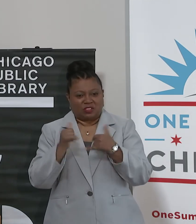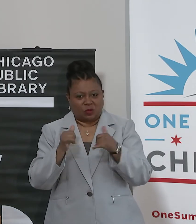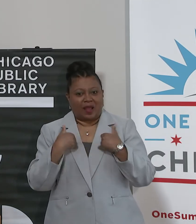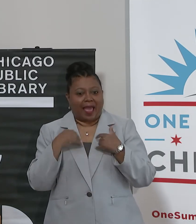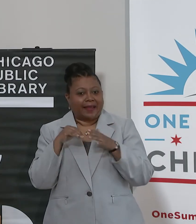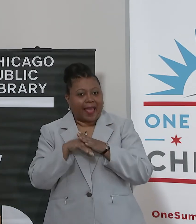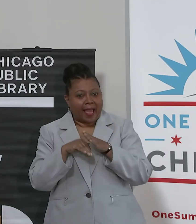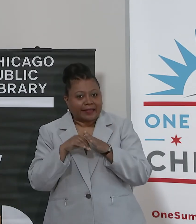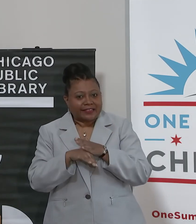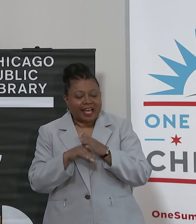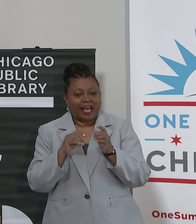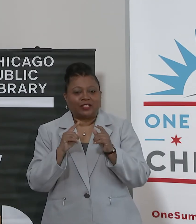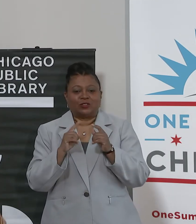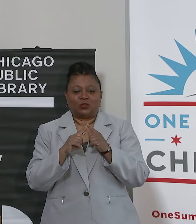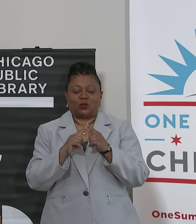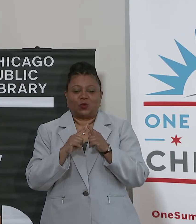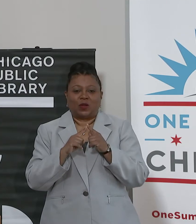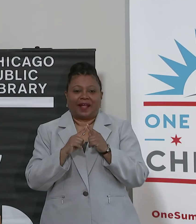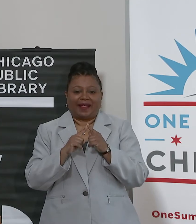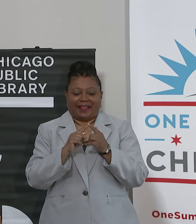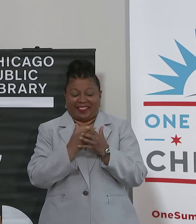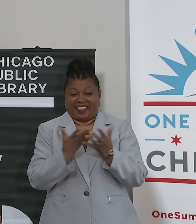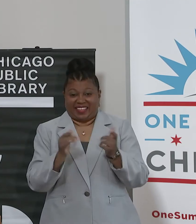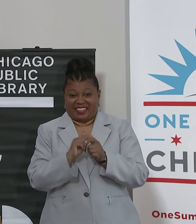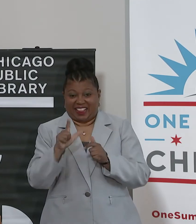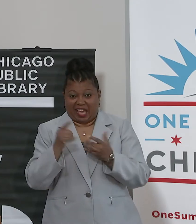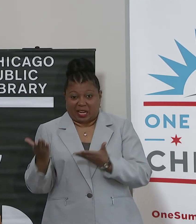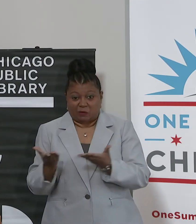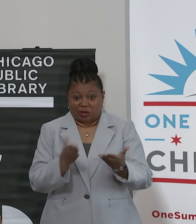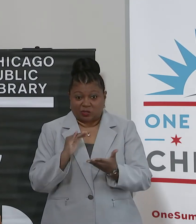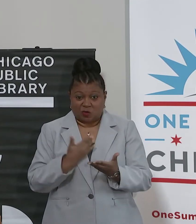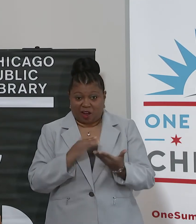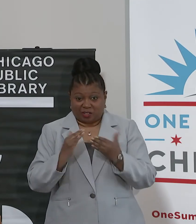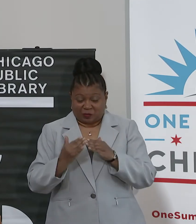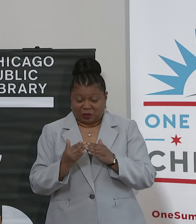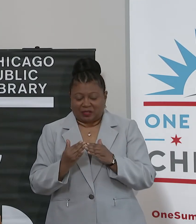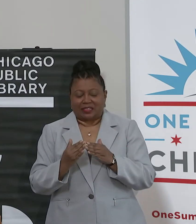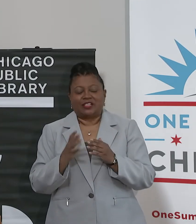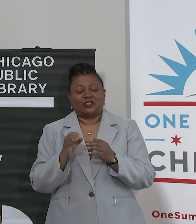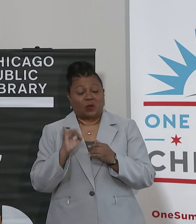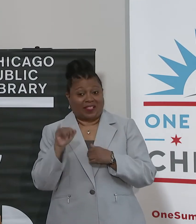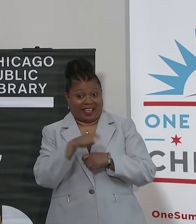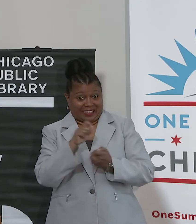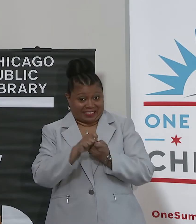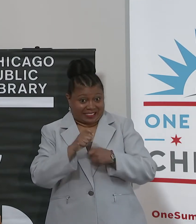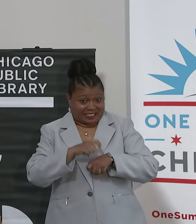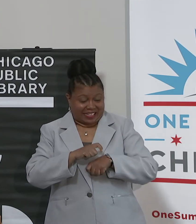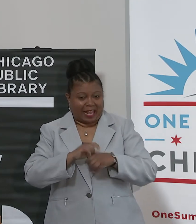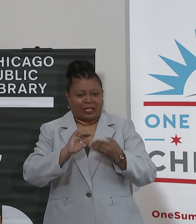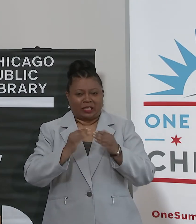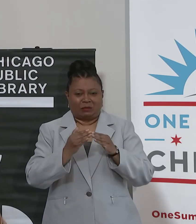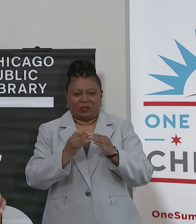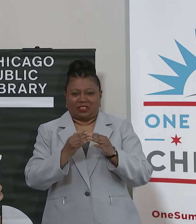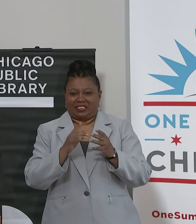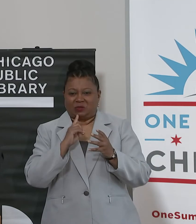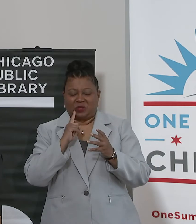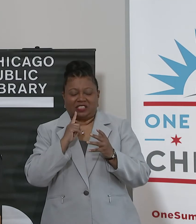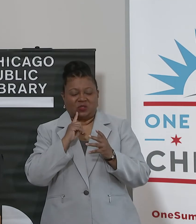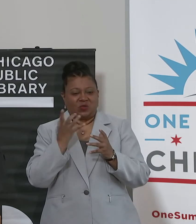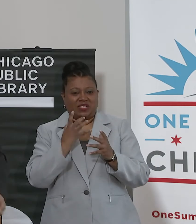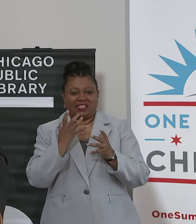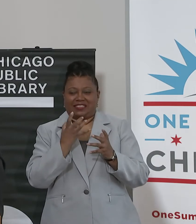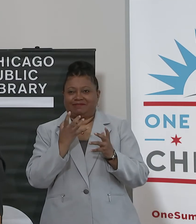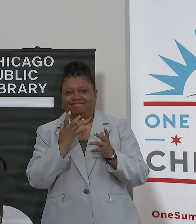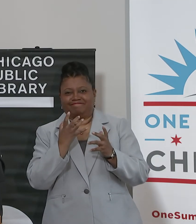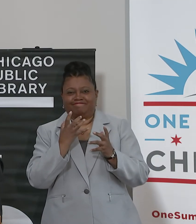had access to the amenities that libraries bring to our community. And so at that time, the community was